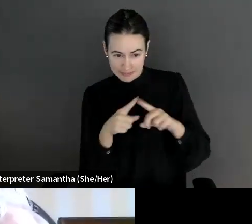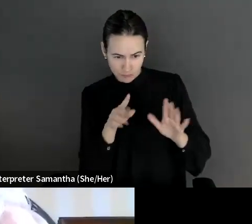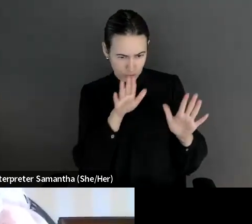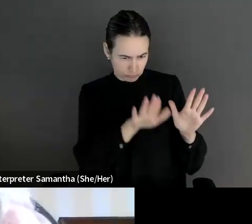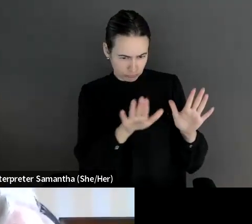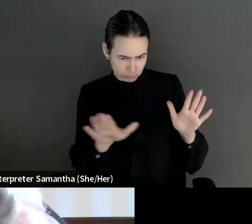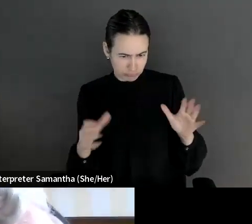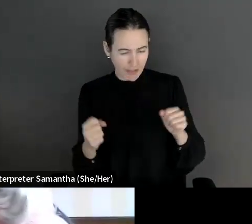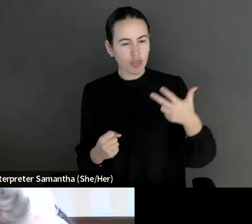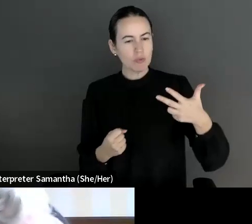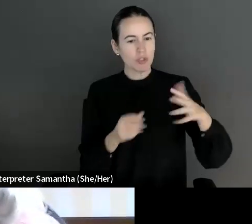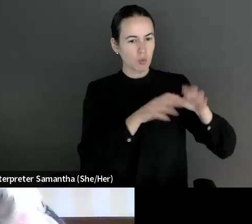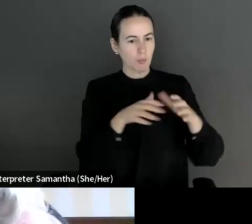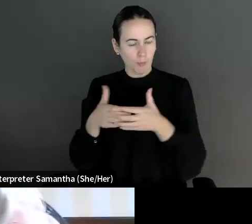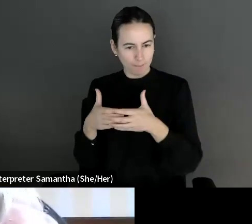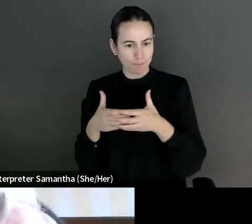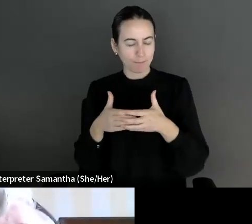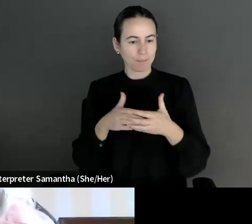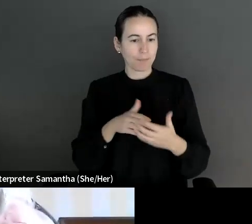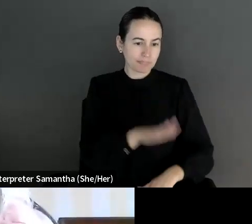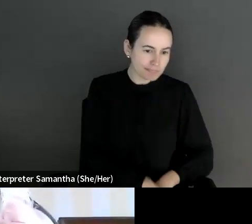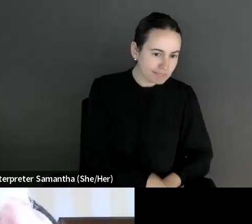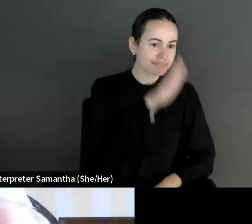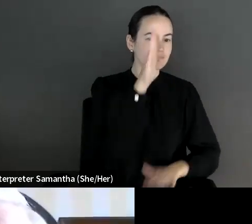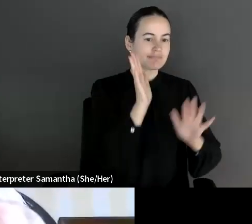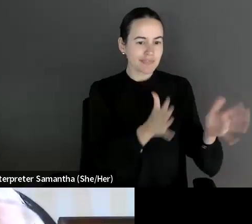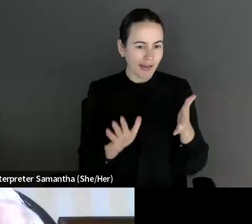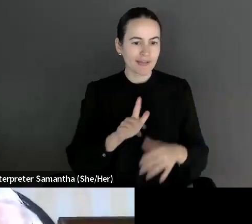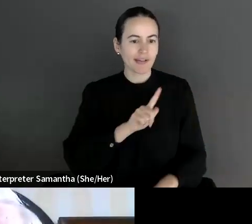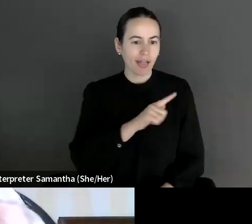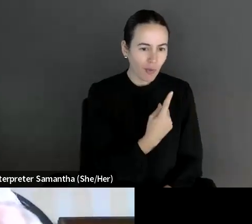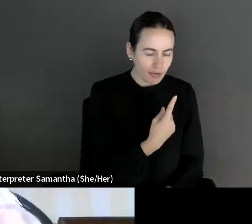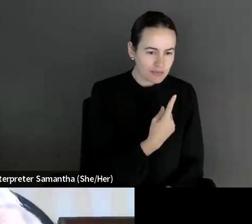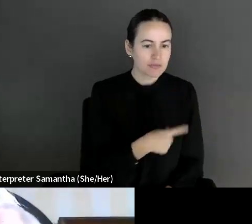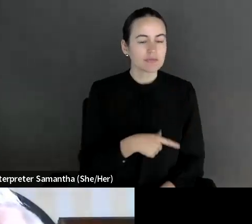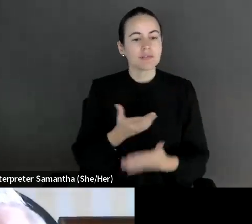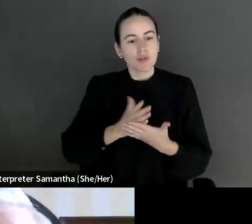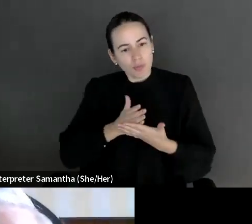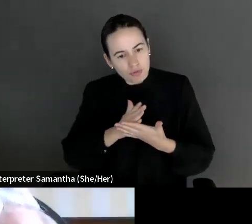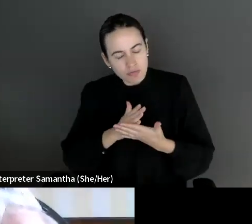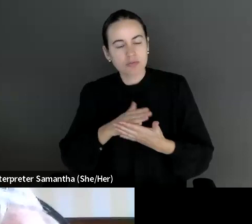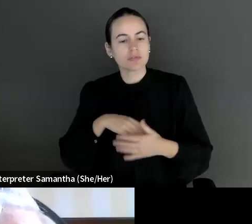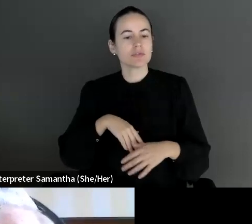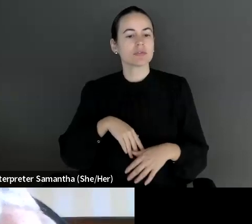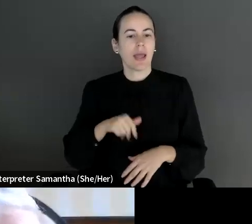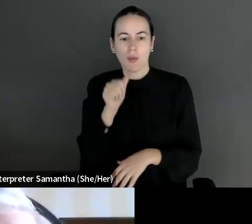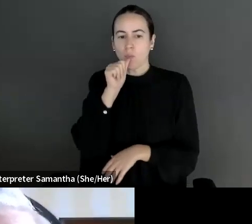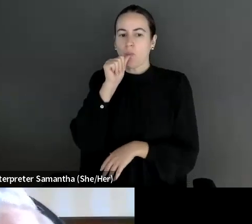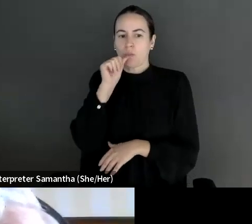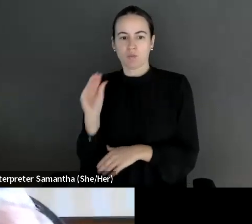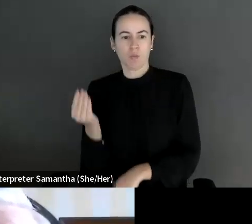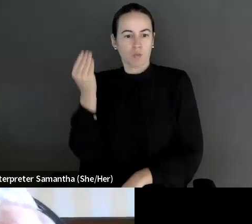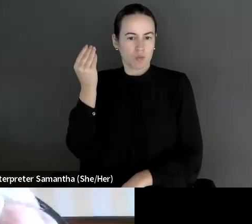groups, say between the tasks, the pause tasks and the